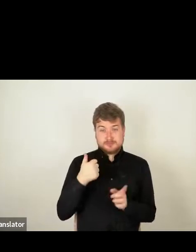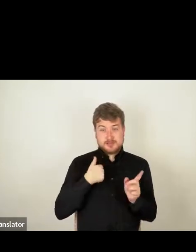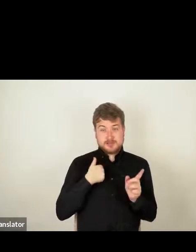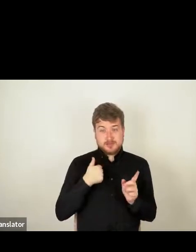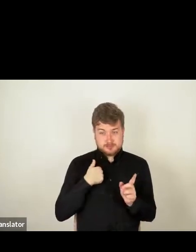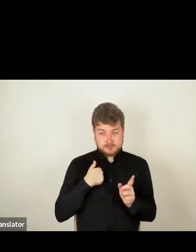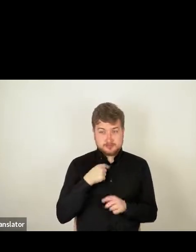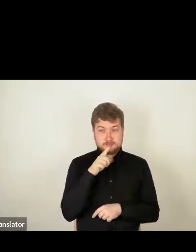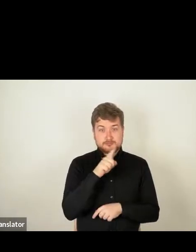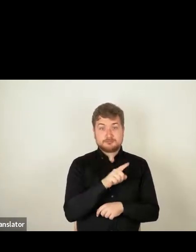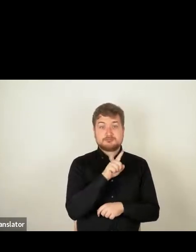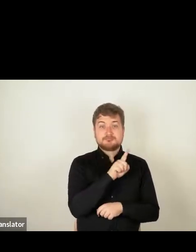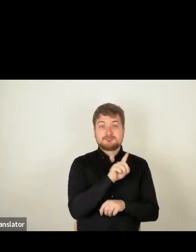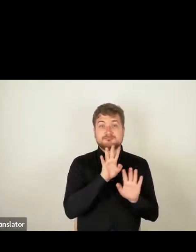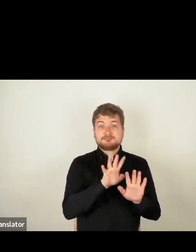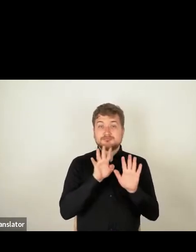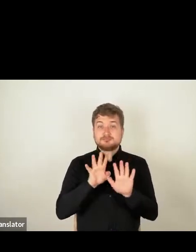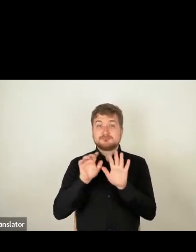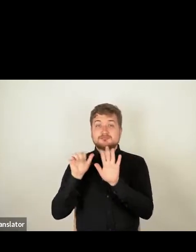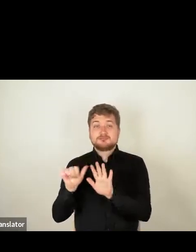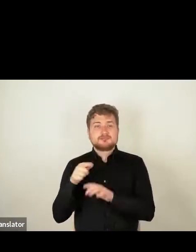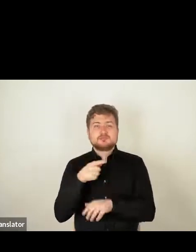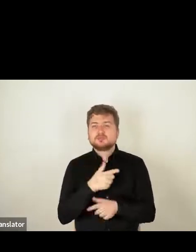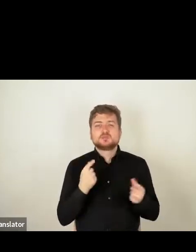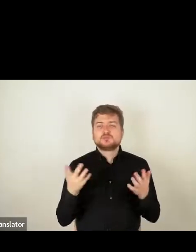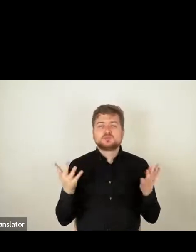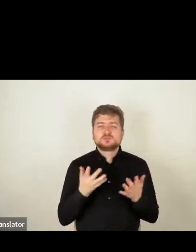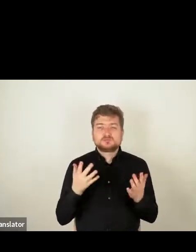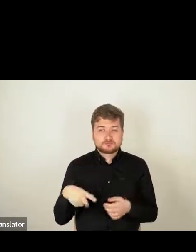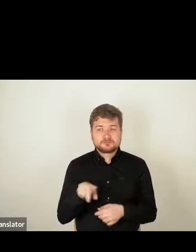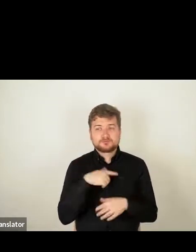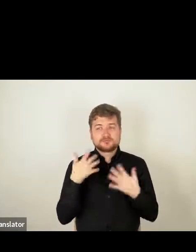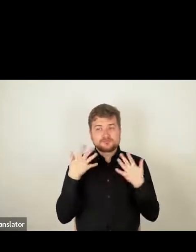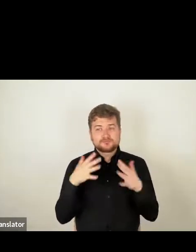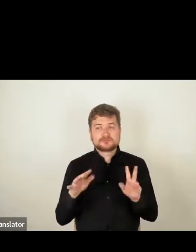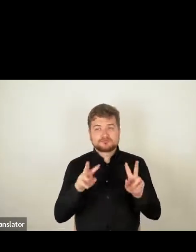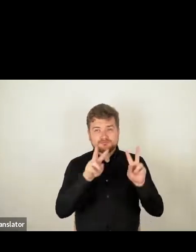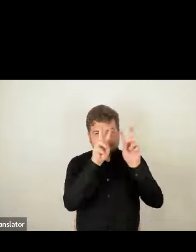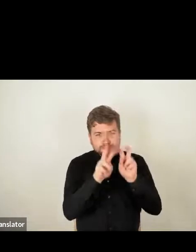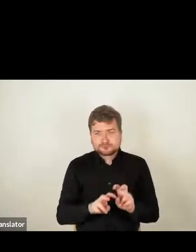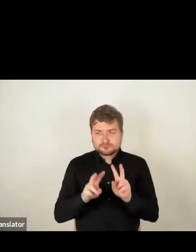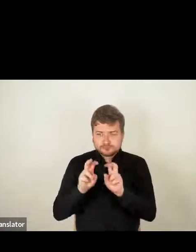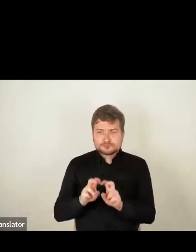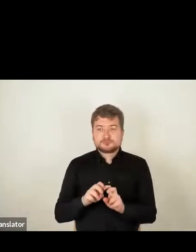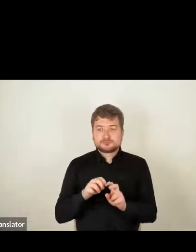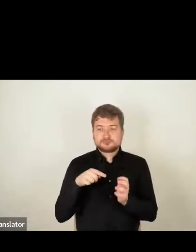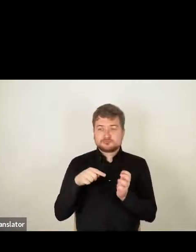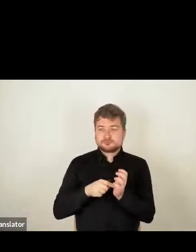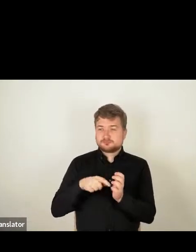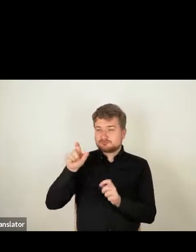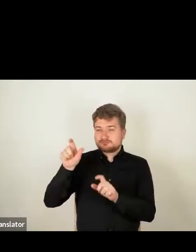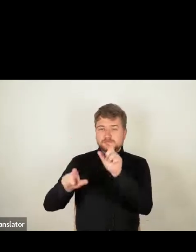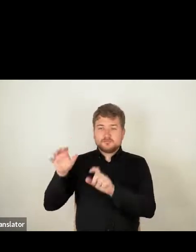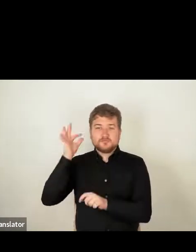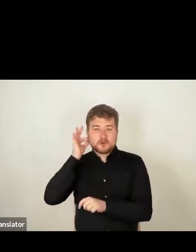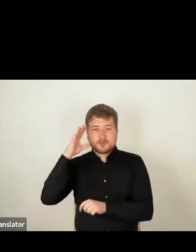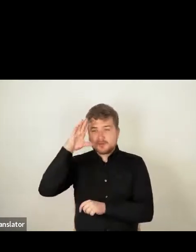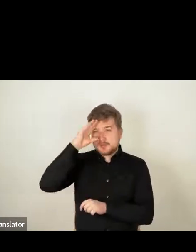bring forward something called gender-based analysis, which meant that we looked at the reality of how